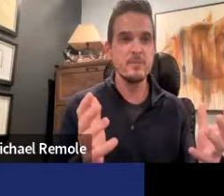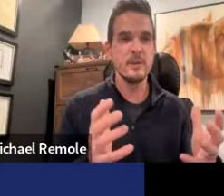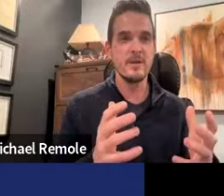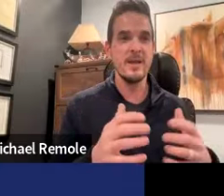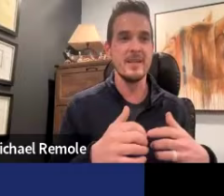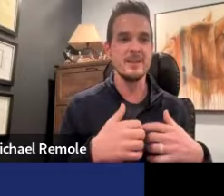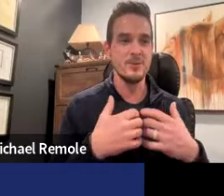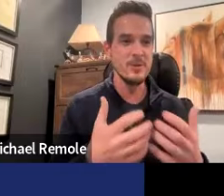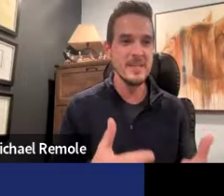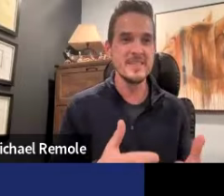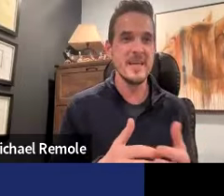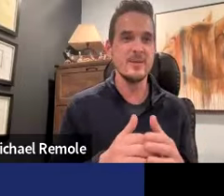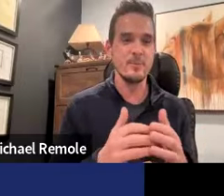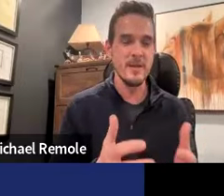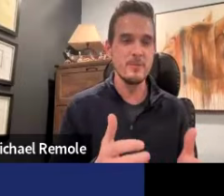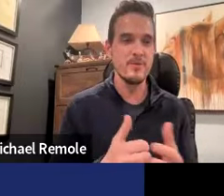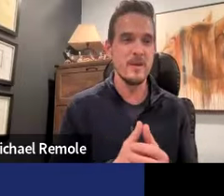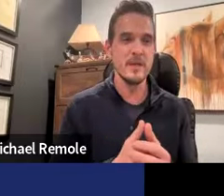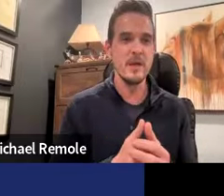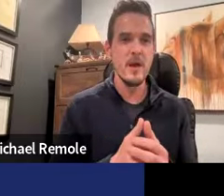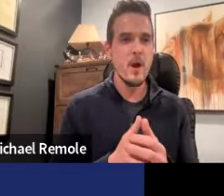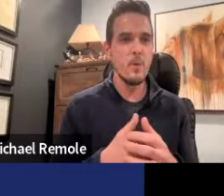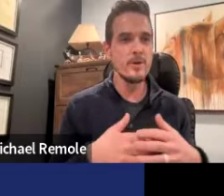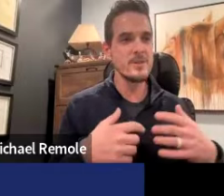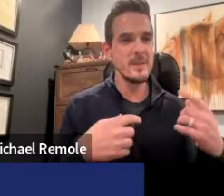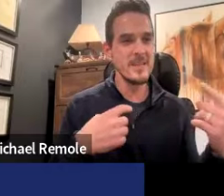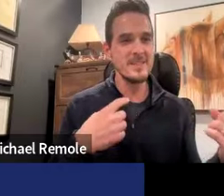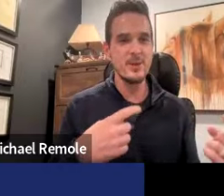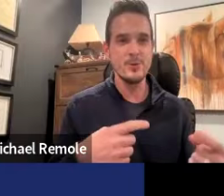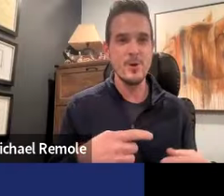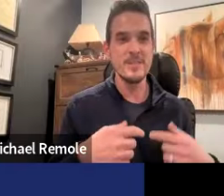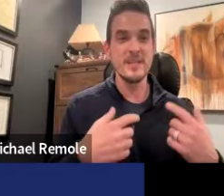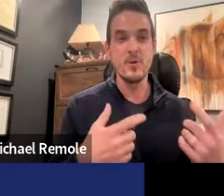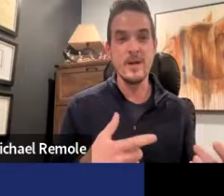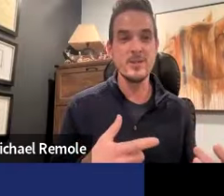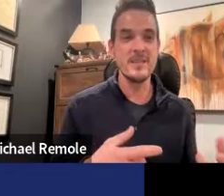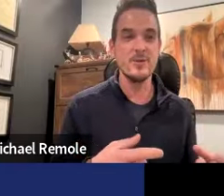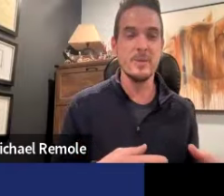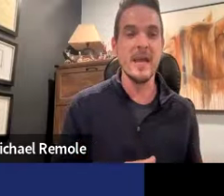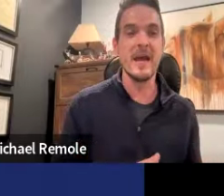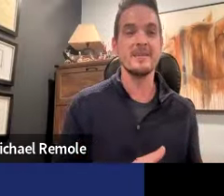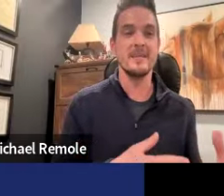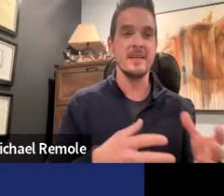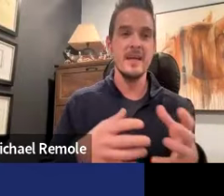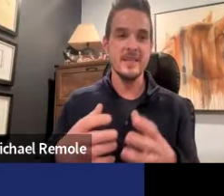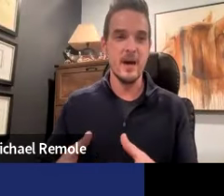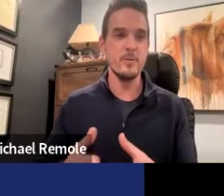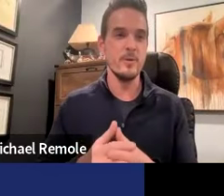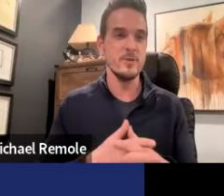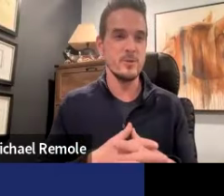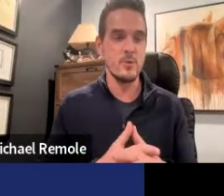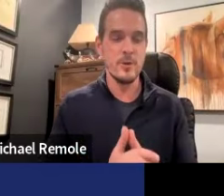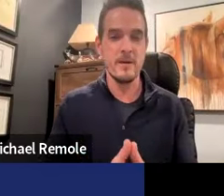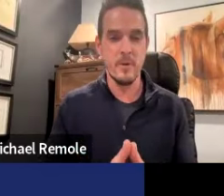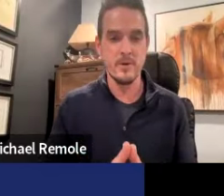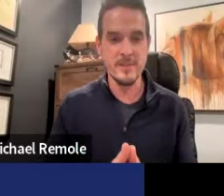we're sitting with a client, you're doing an intake, you're meeting with the family? What are some of the things that you're noticing and questions that you can be asking to help